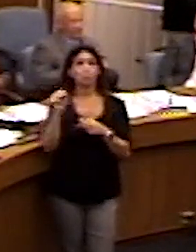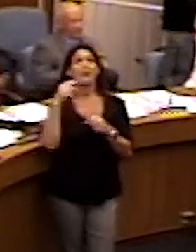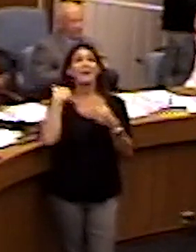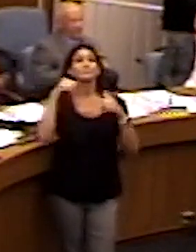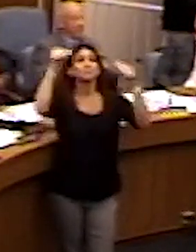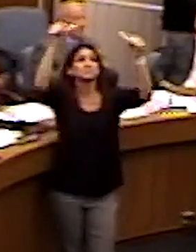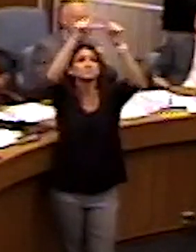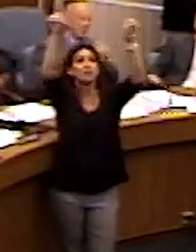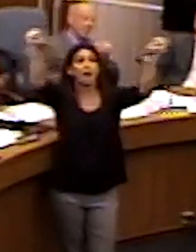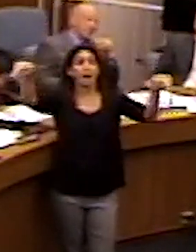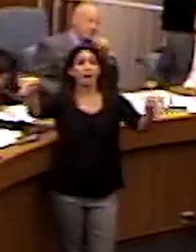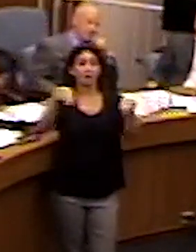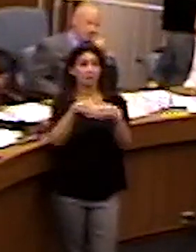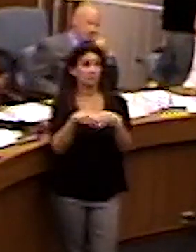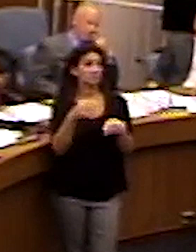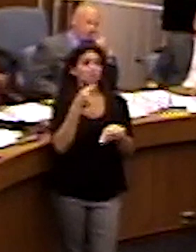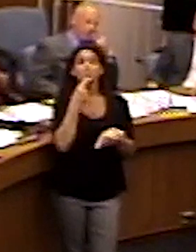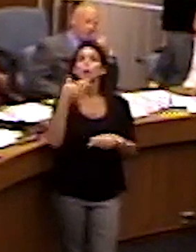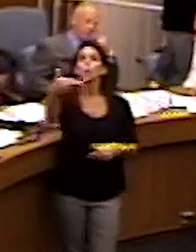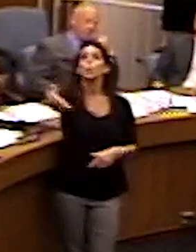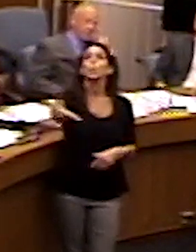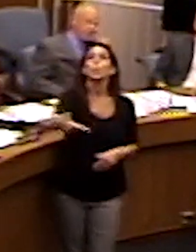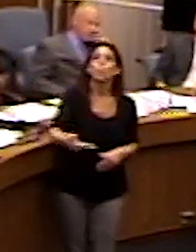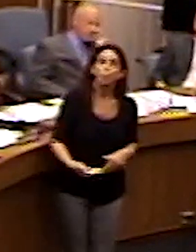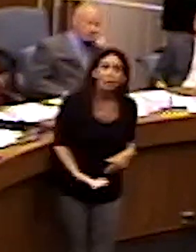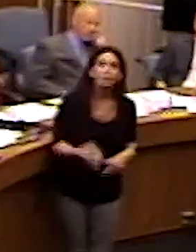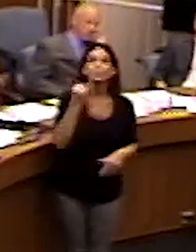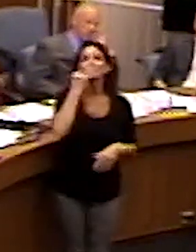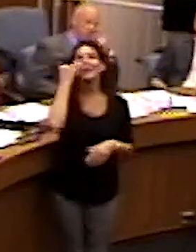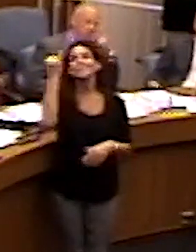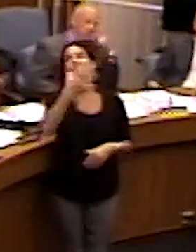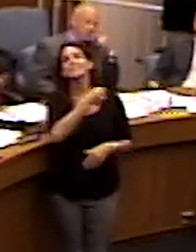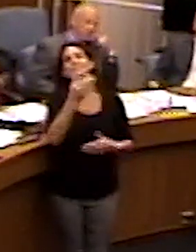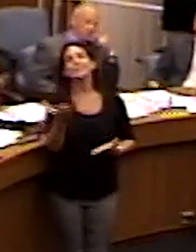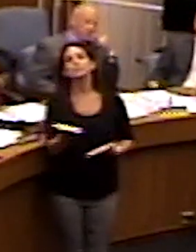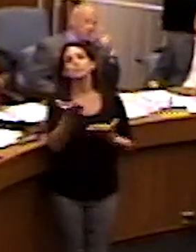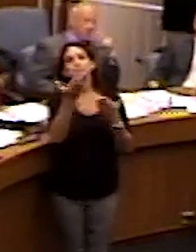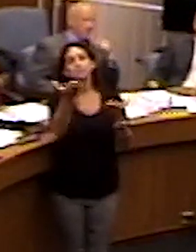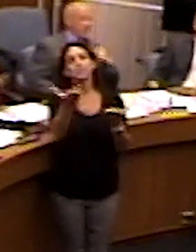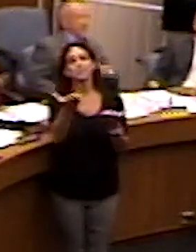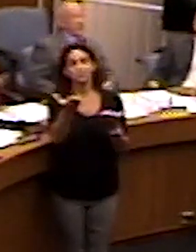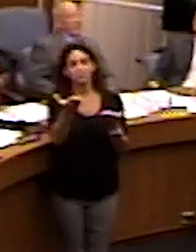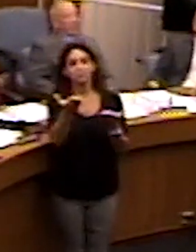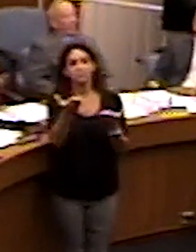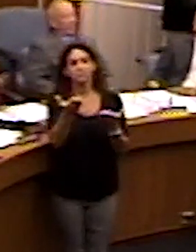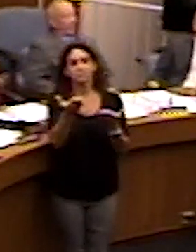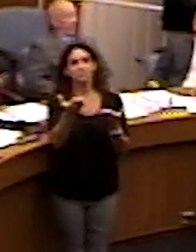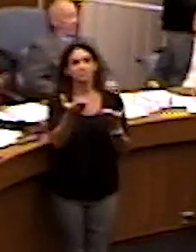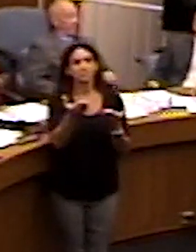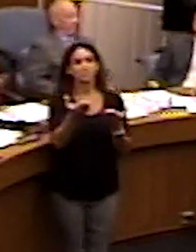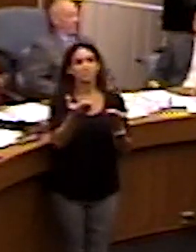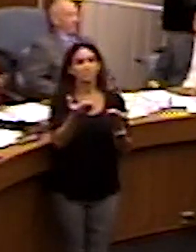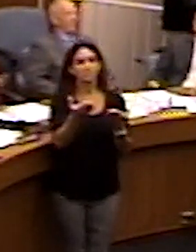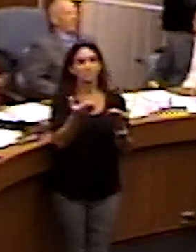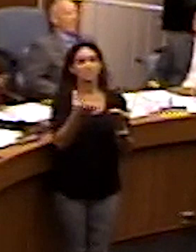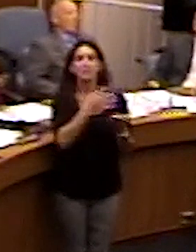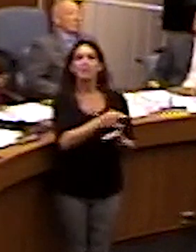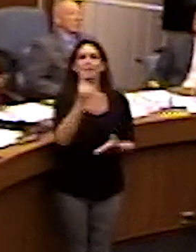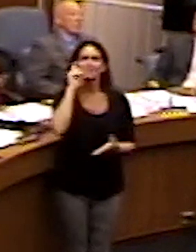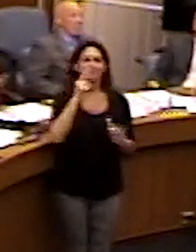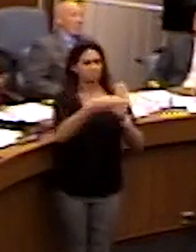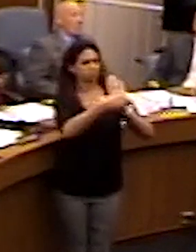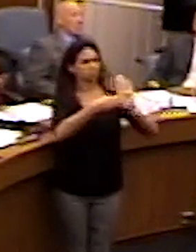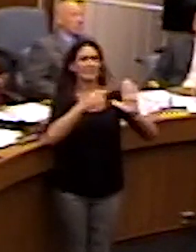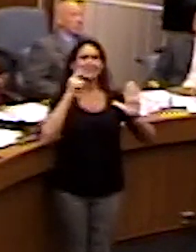in the building, that they welcome ideas and suggestions. and the deaf are referred to as hearing